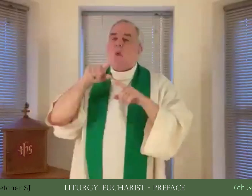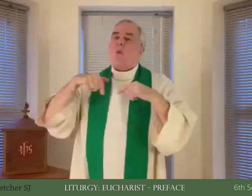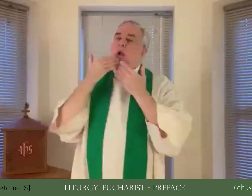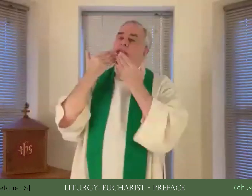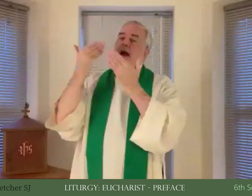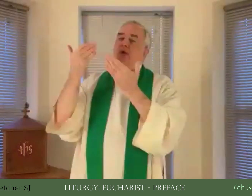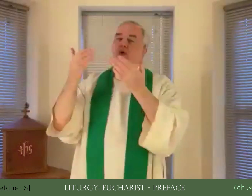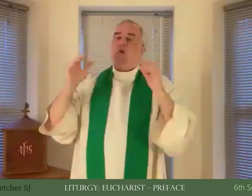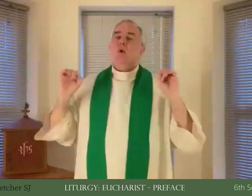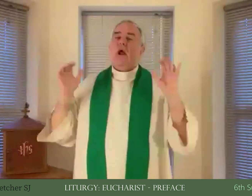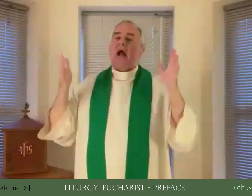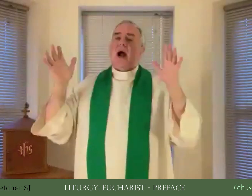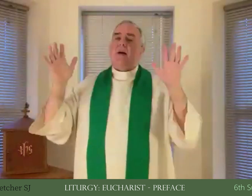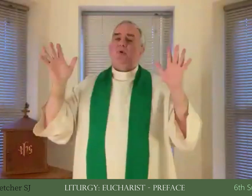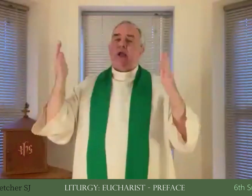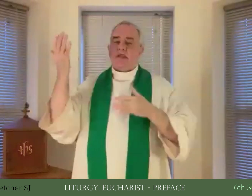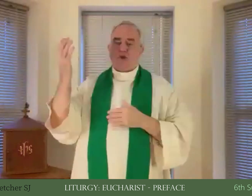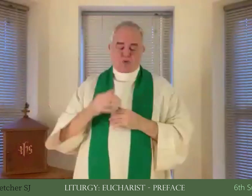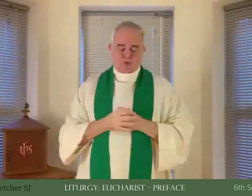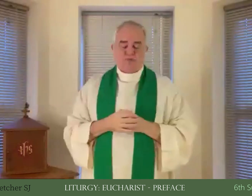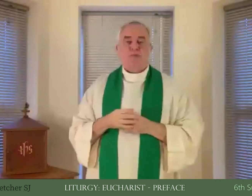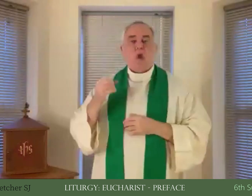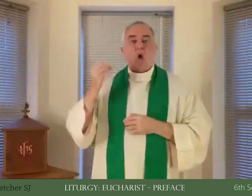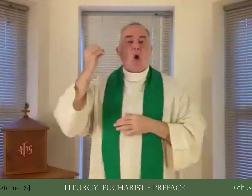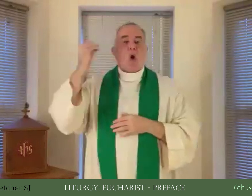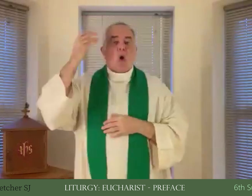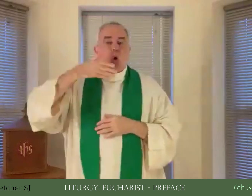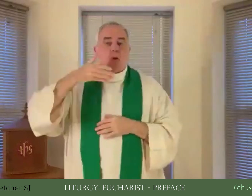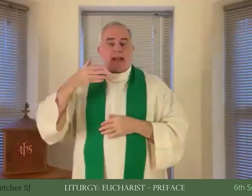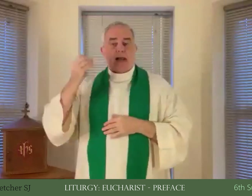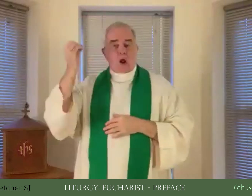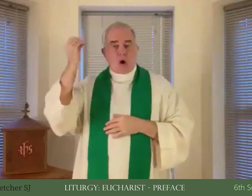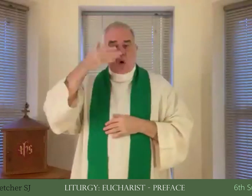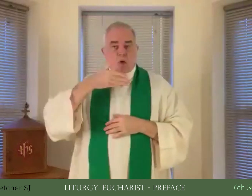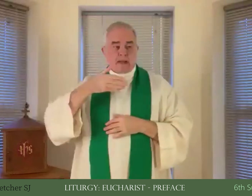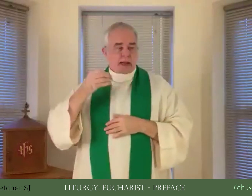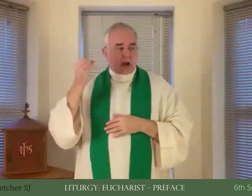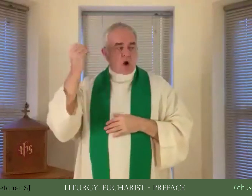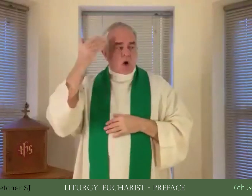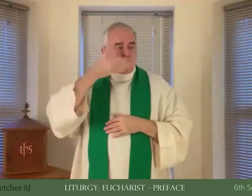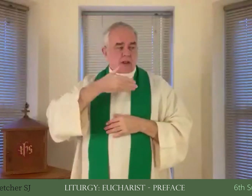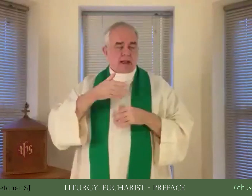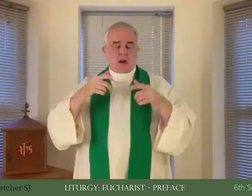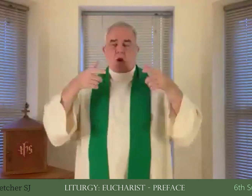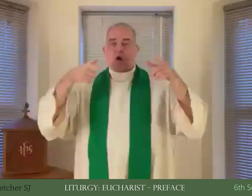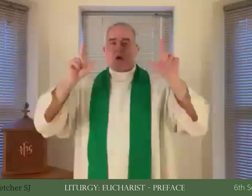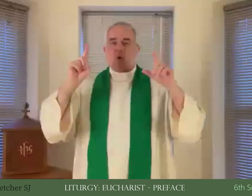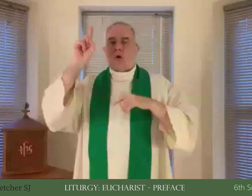We thank you and praise you. Holy, holy, holy, Lord